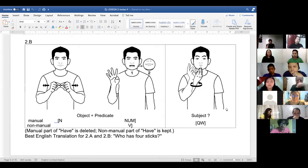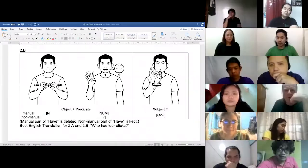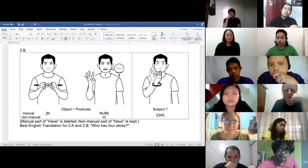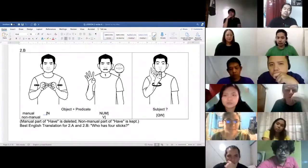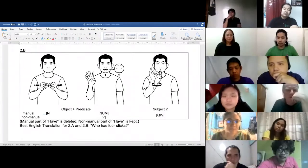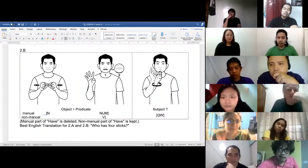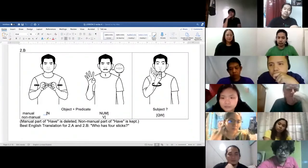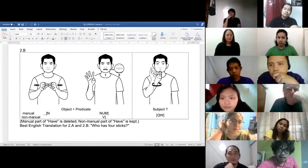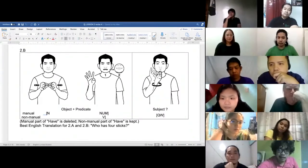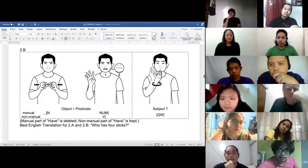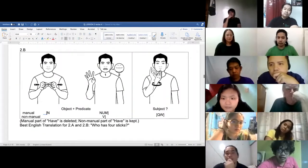Okay.